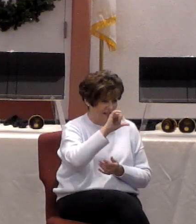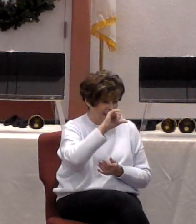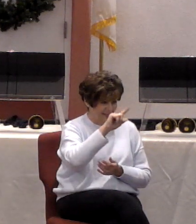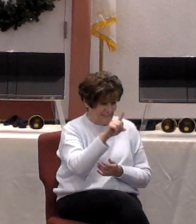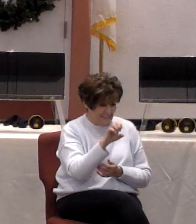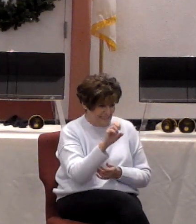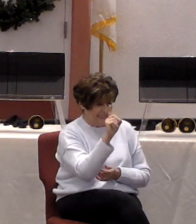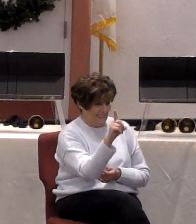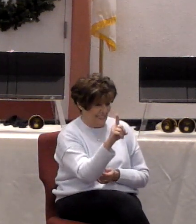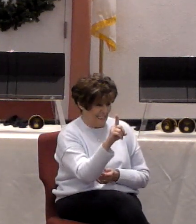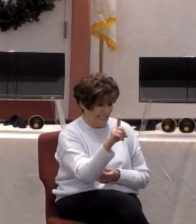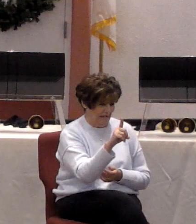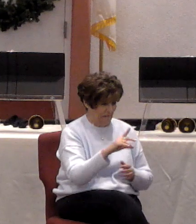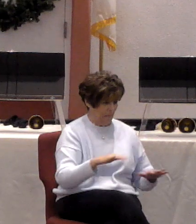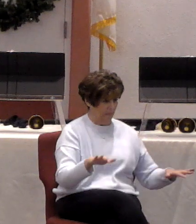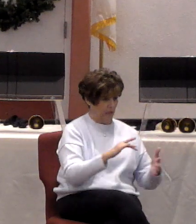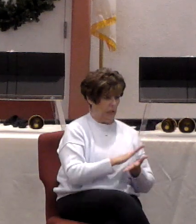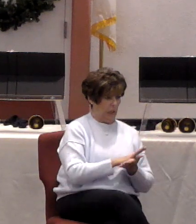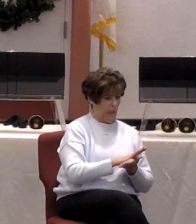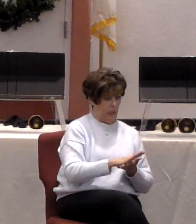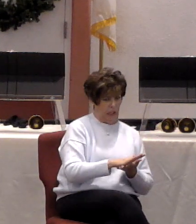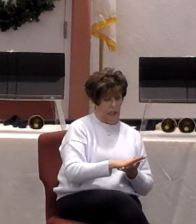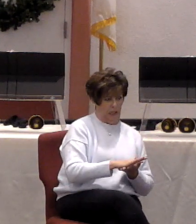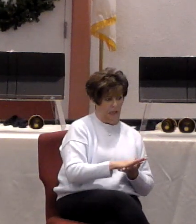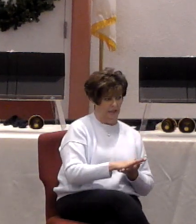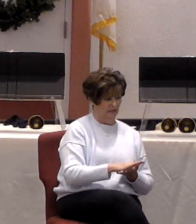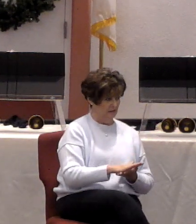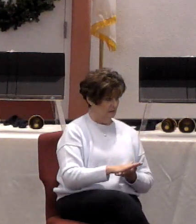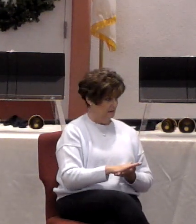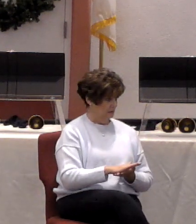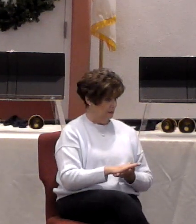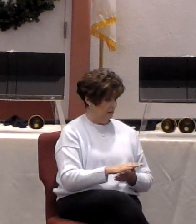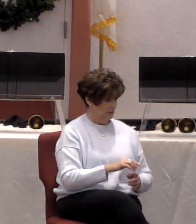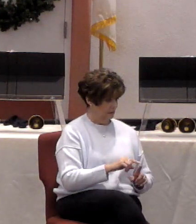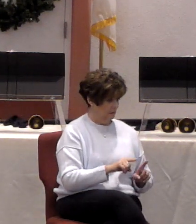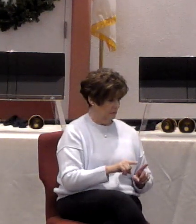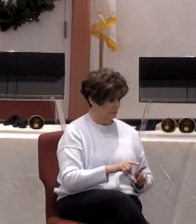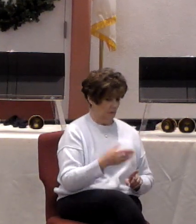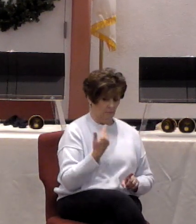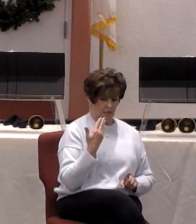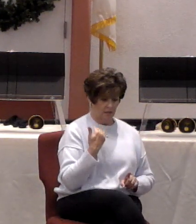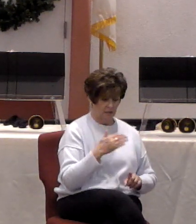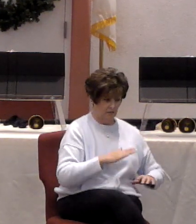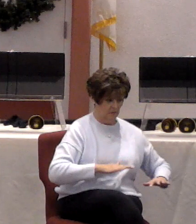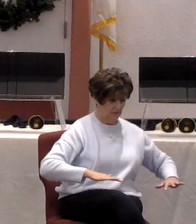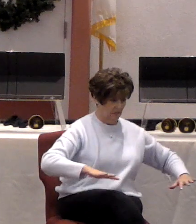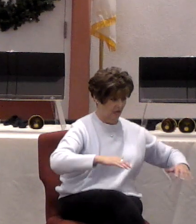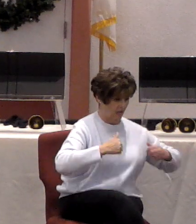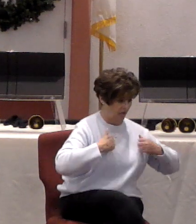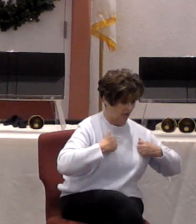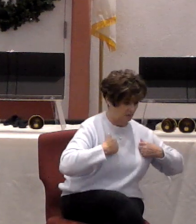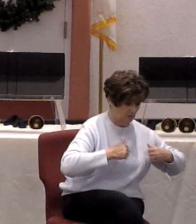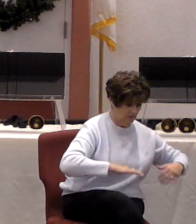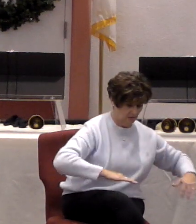surrounded by animals, who of course were all freshly bathed and smelled like roses. Of course